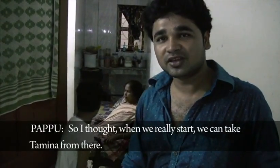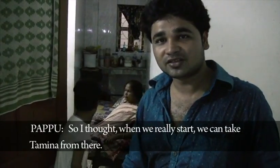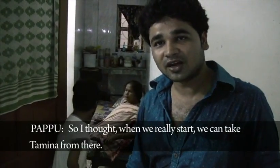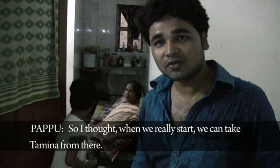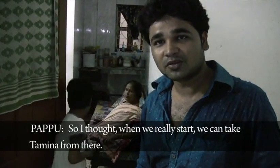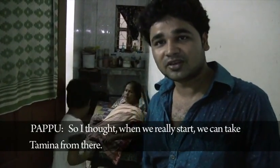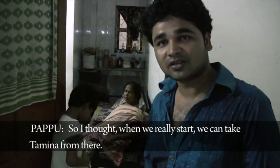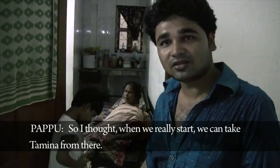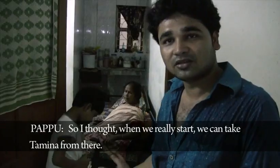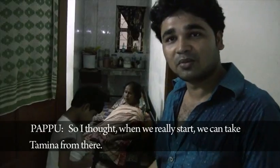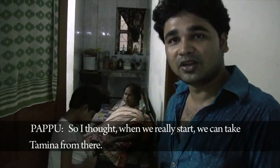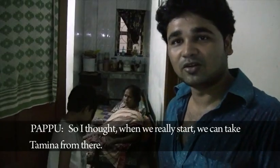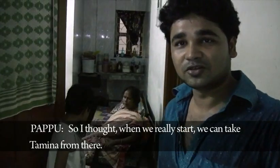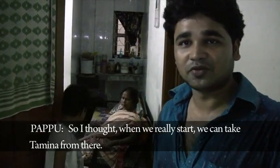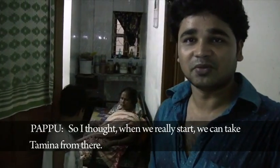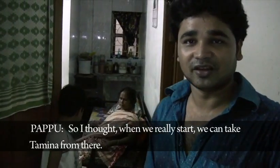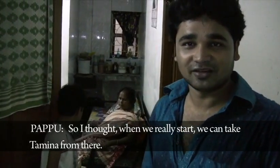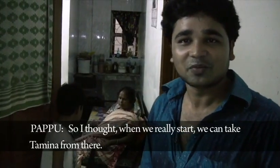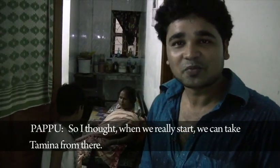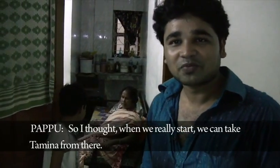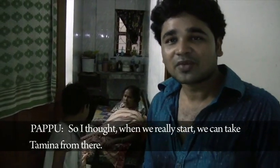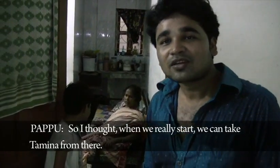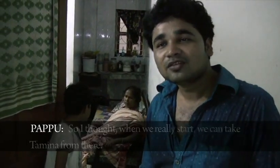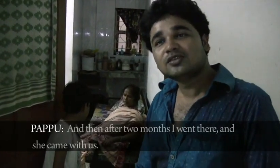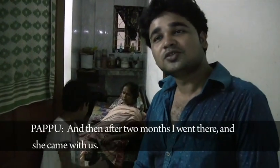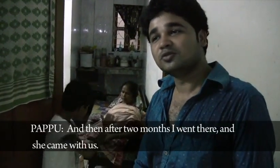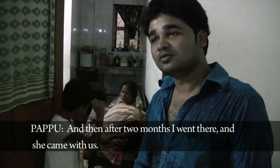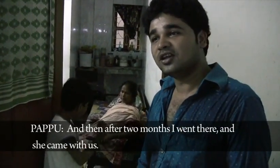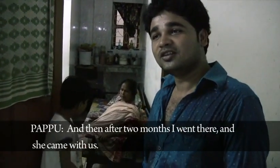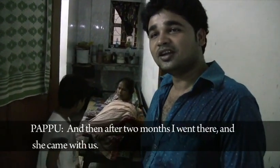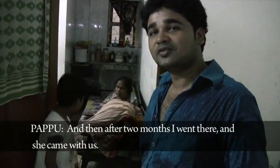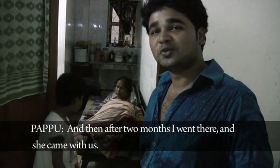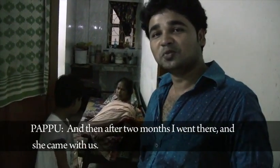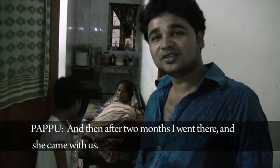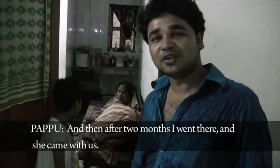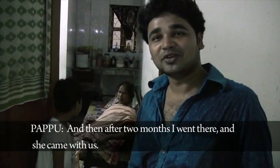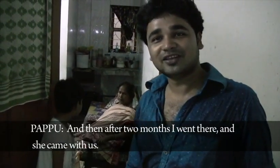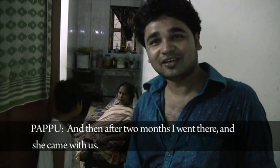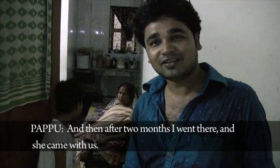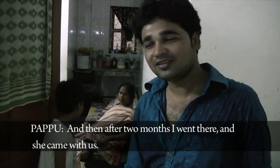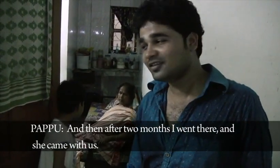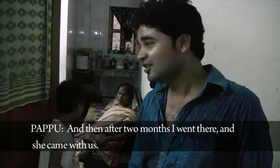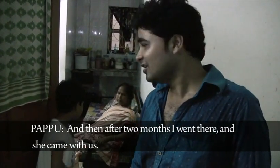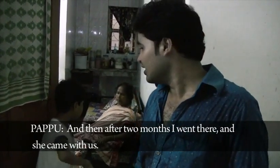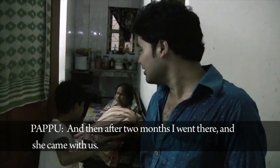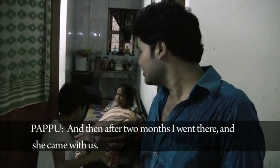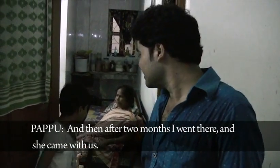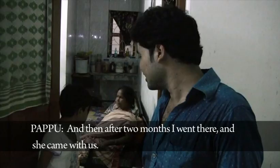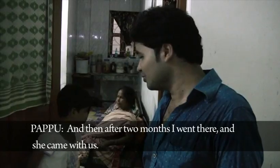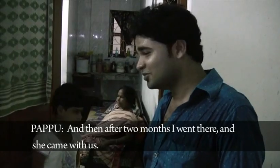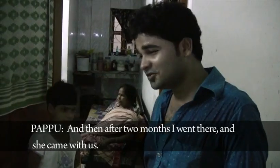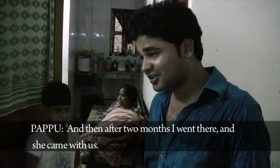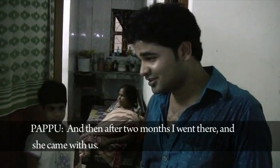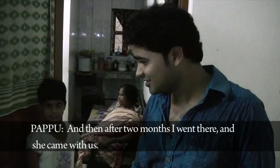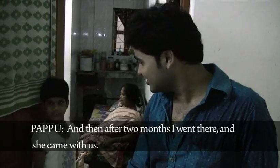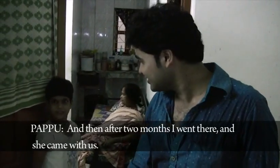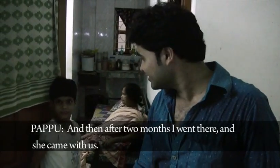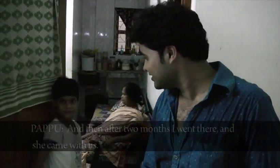start, we will take Tamina also from there. So, and then after 2 months I went there, and then she came with us. Do you know